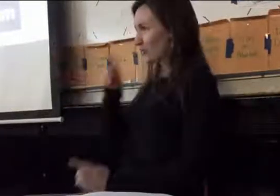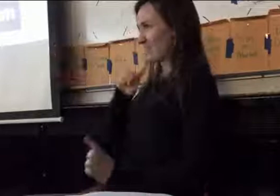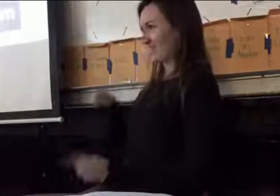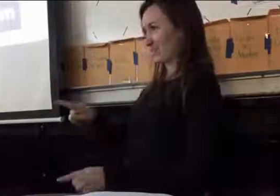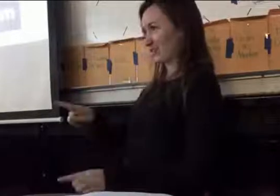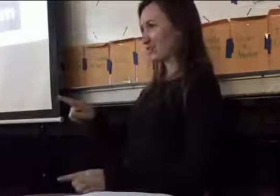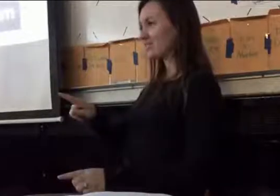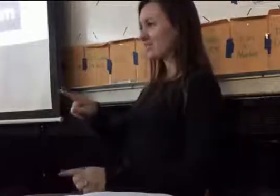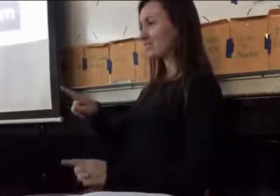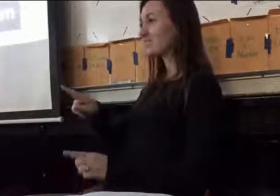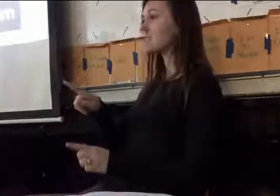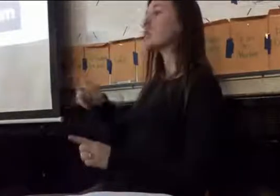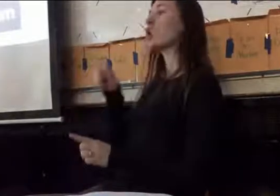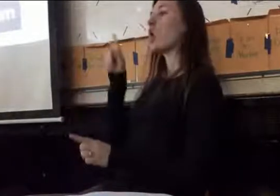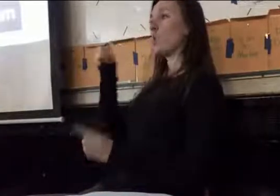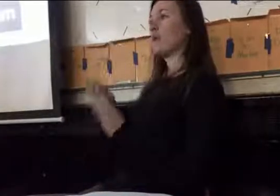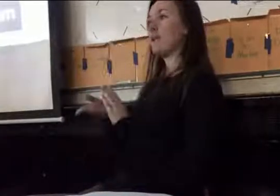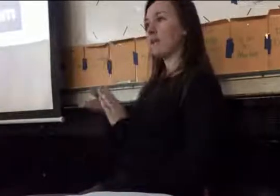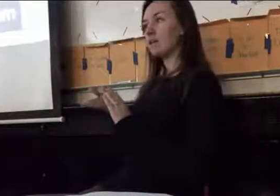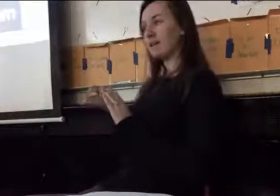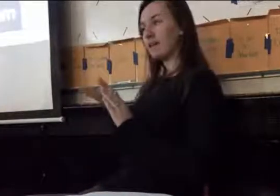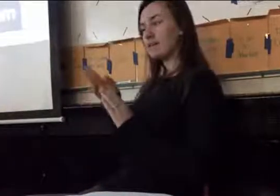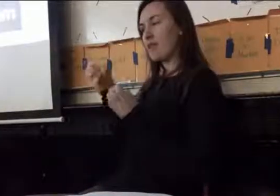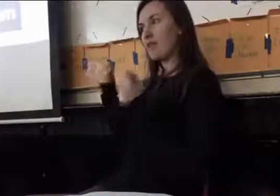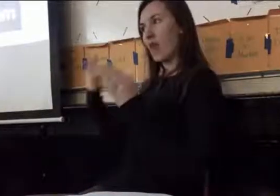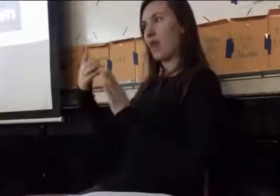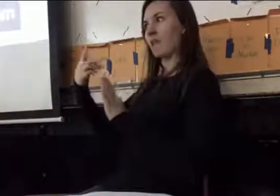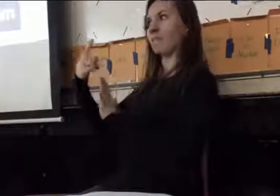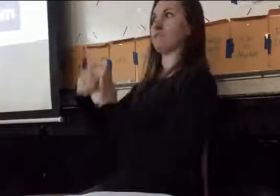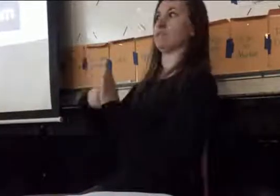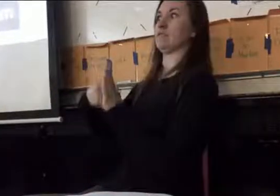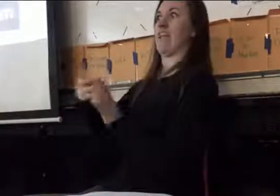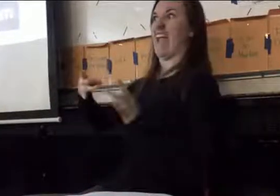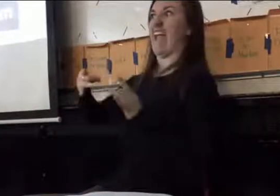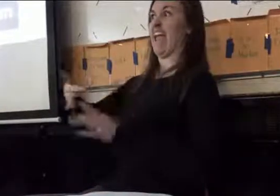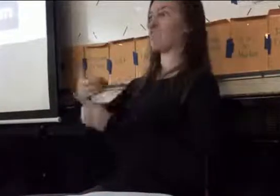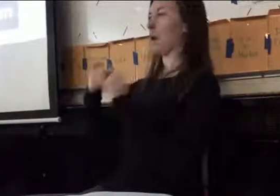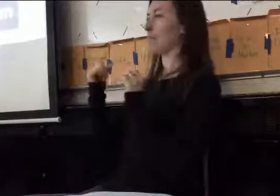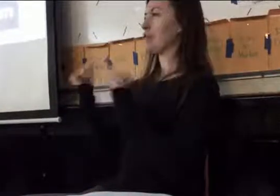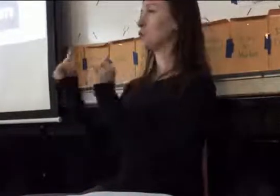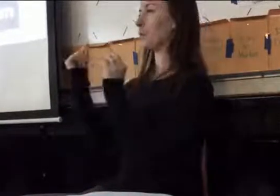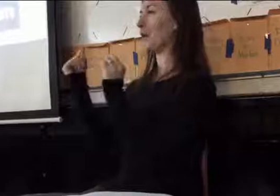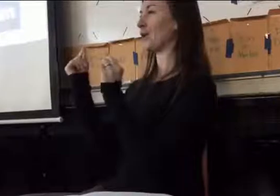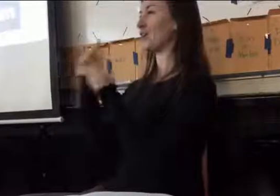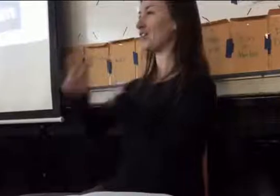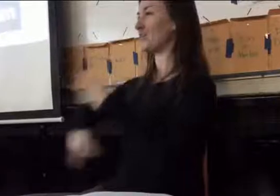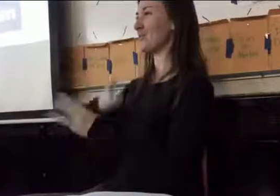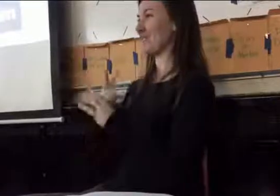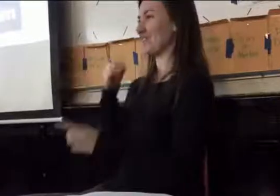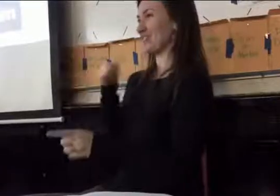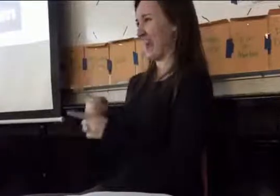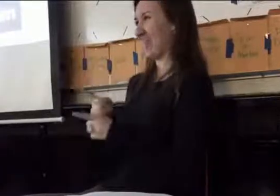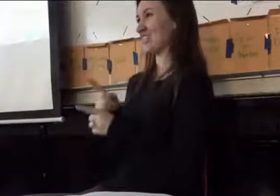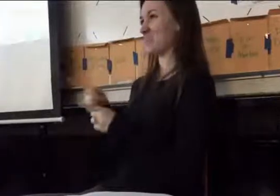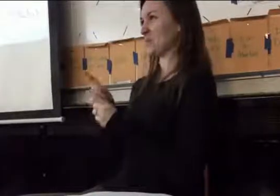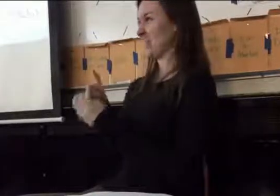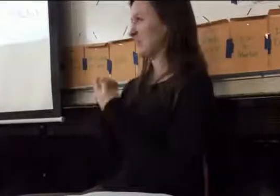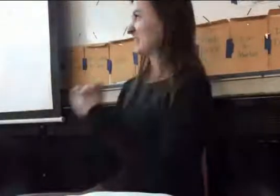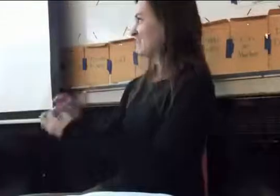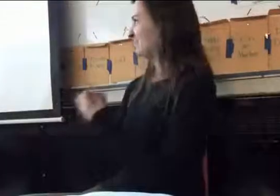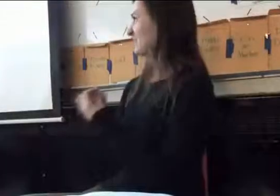assume he's getting a little bit of hate from the Twitter world, right? So he gets into a nice little Twitter feud.